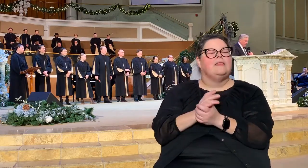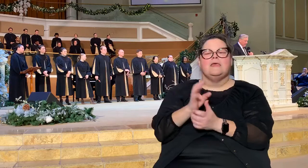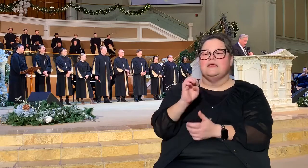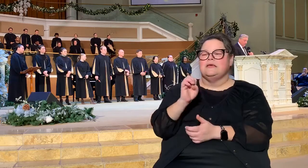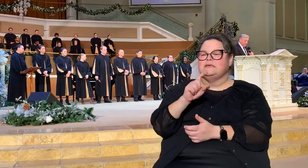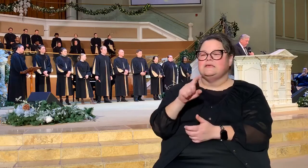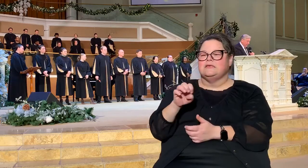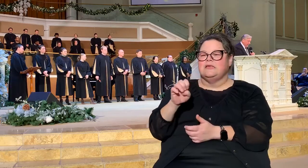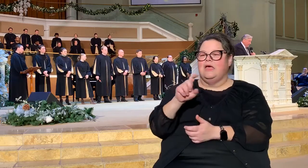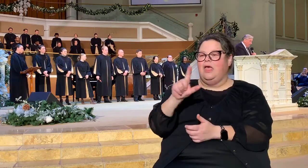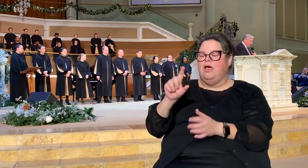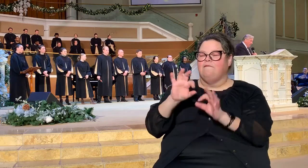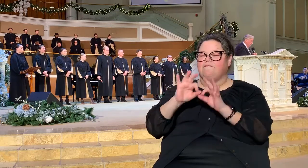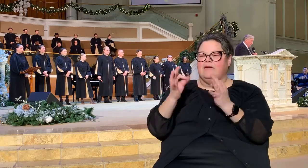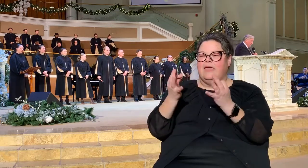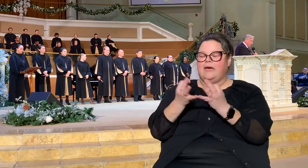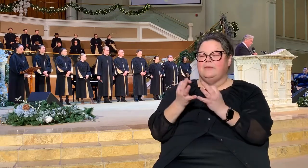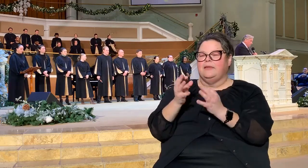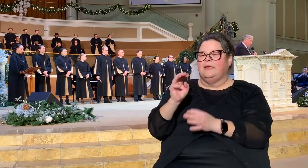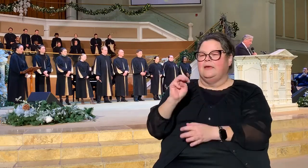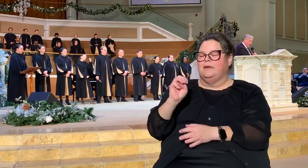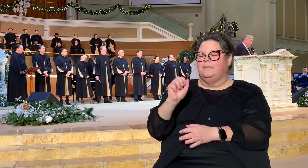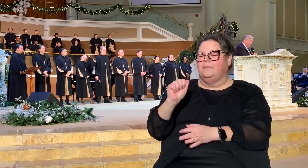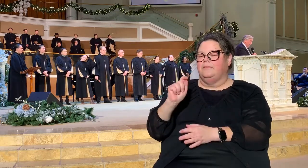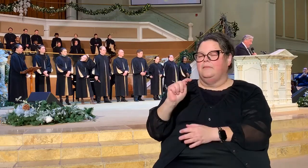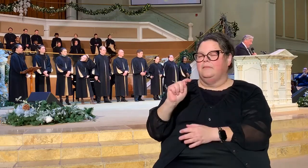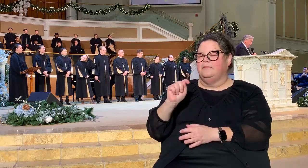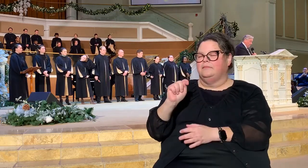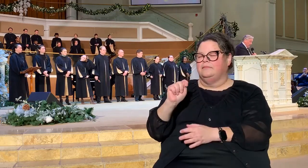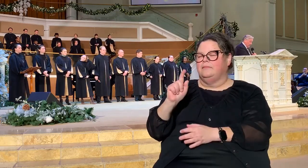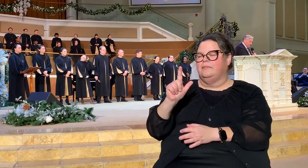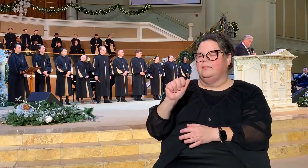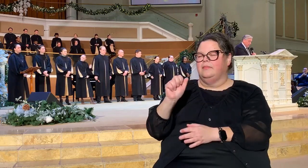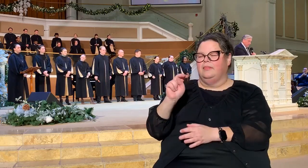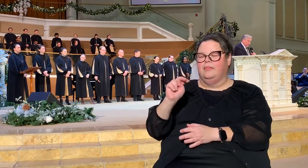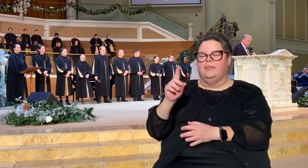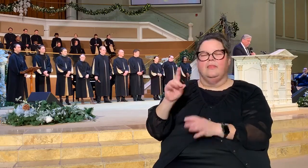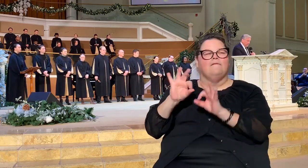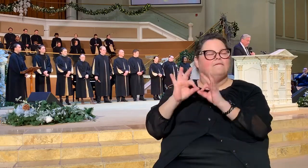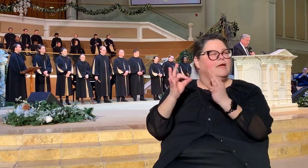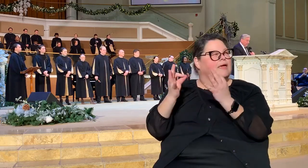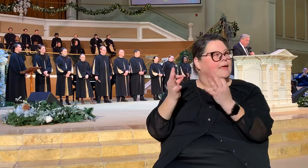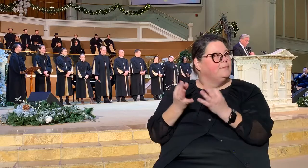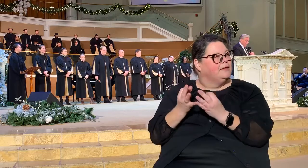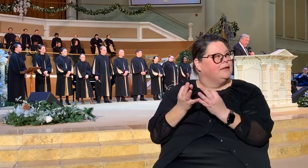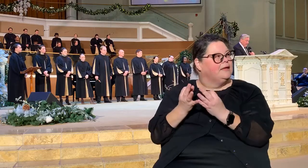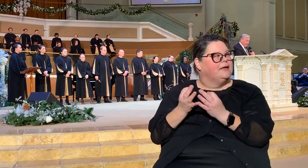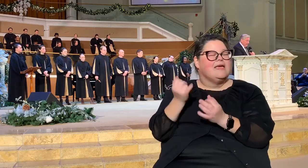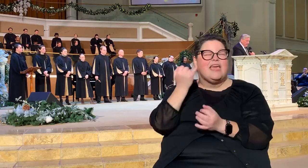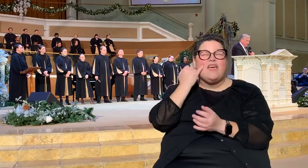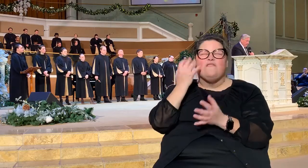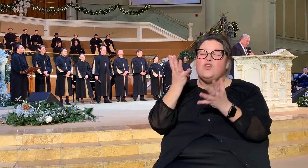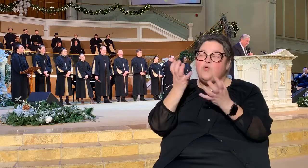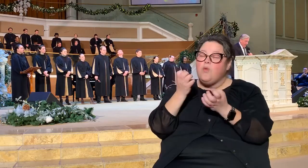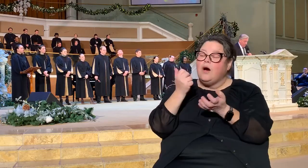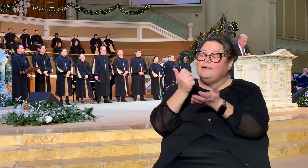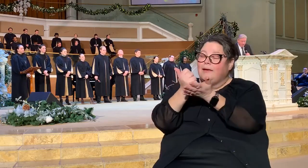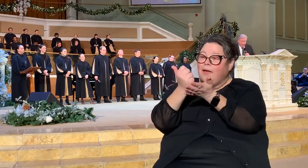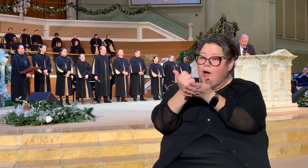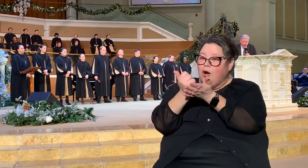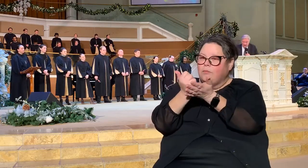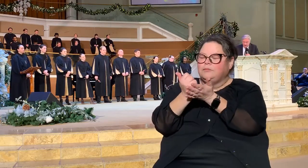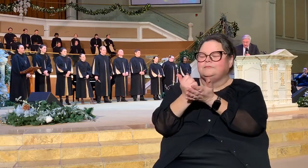family, and any others that would like to help, please come and help us, and we will be delighted